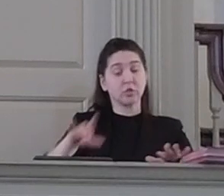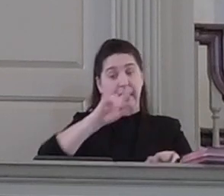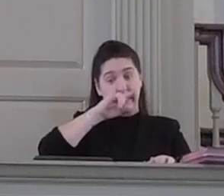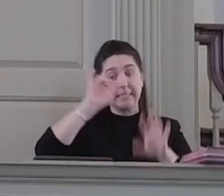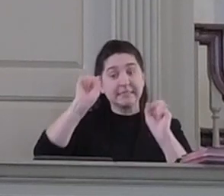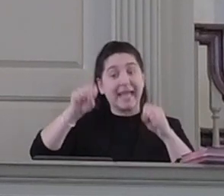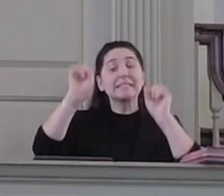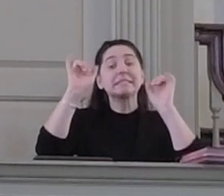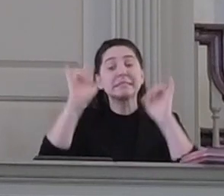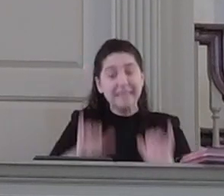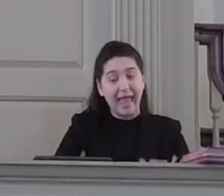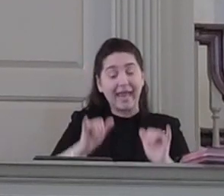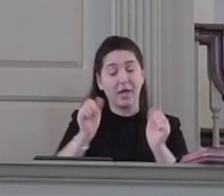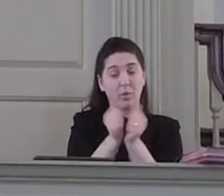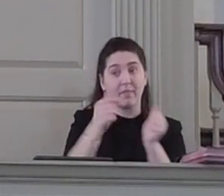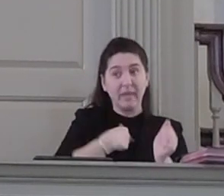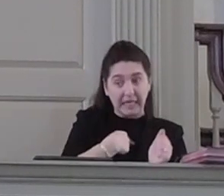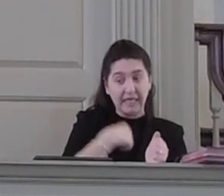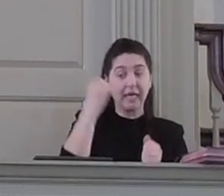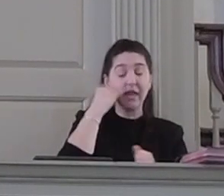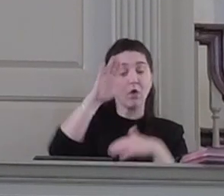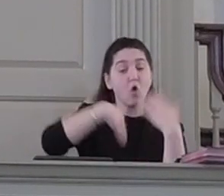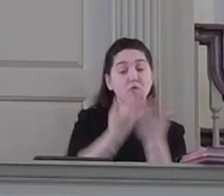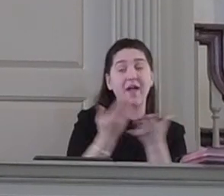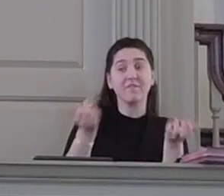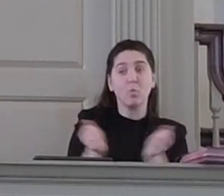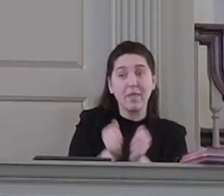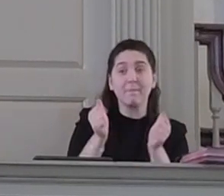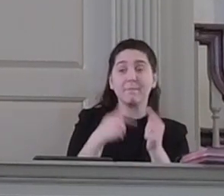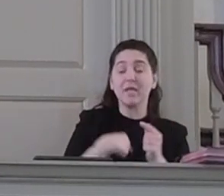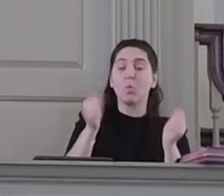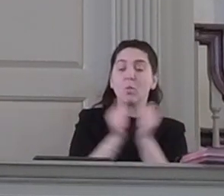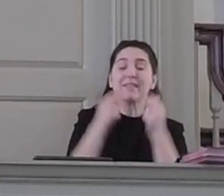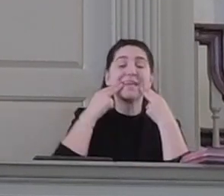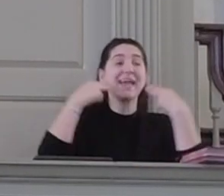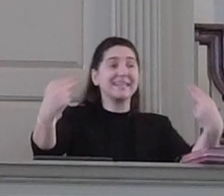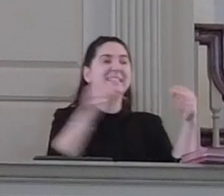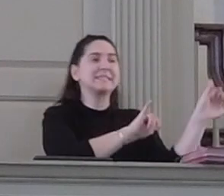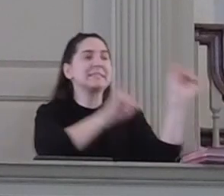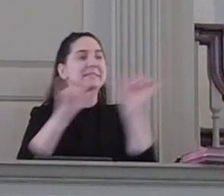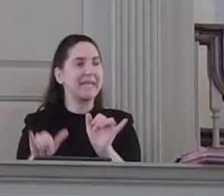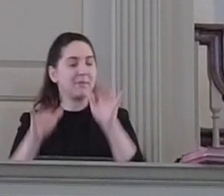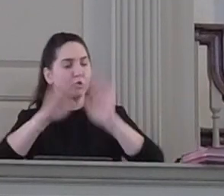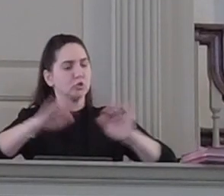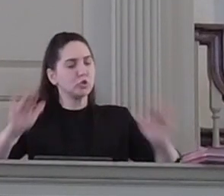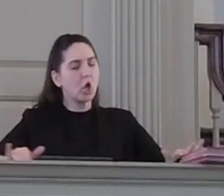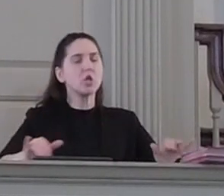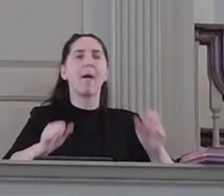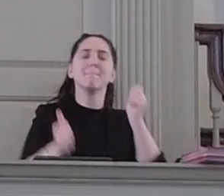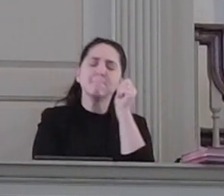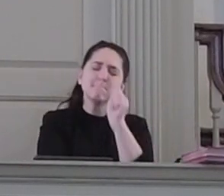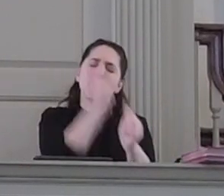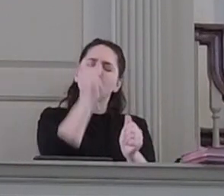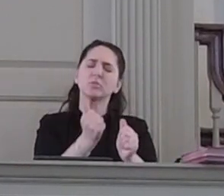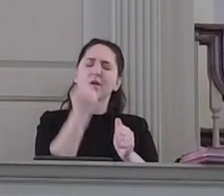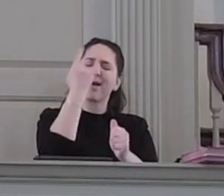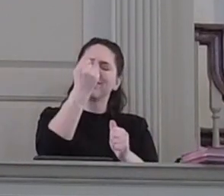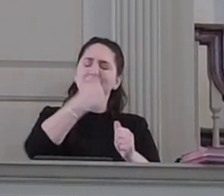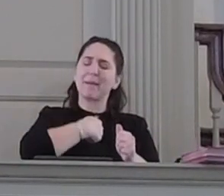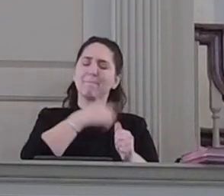ones who come to me with the innocence of a child are the ones who most understand what I'm